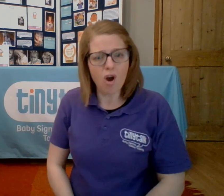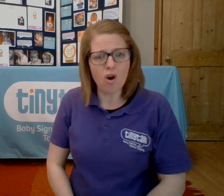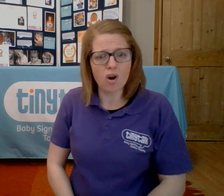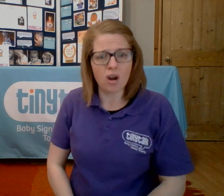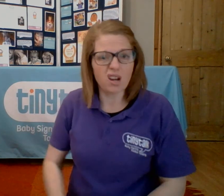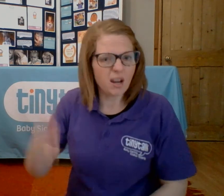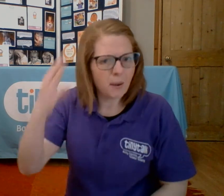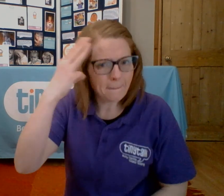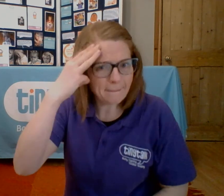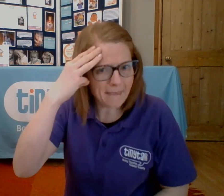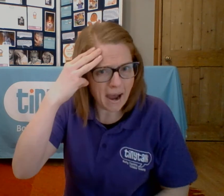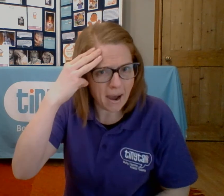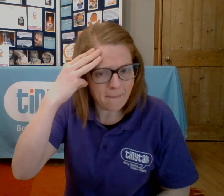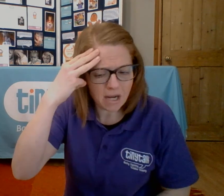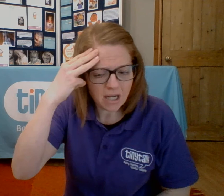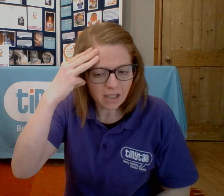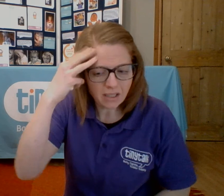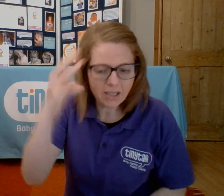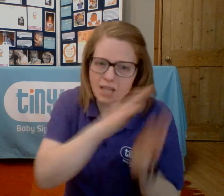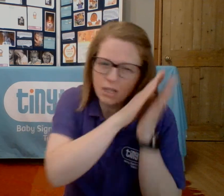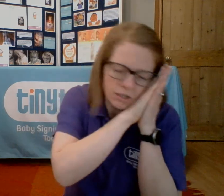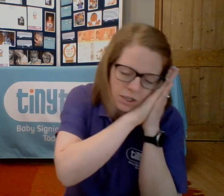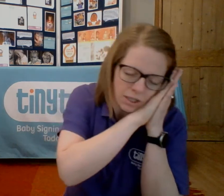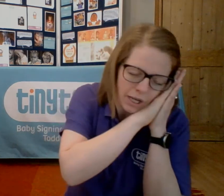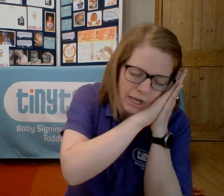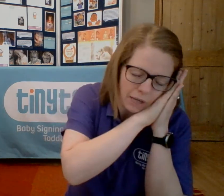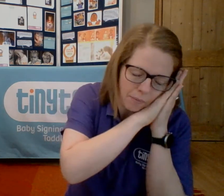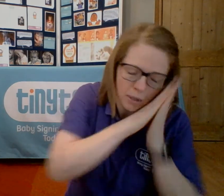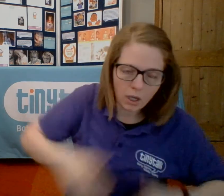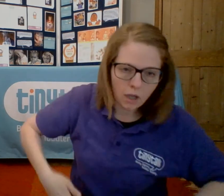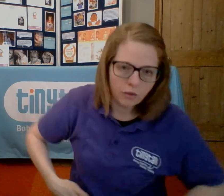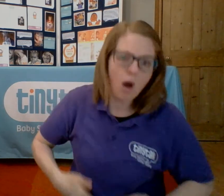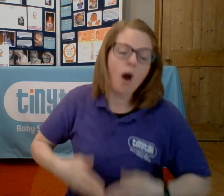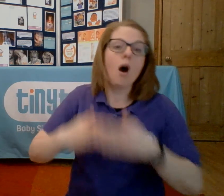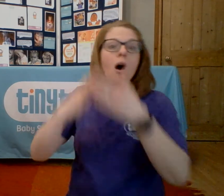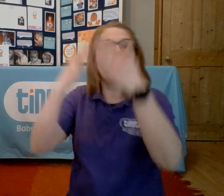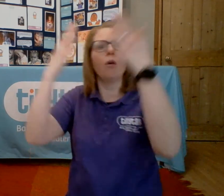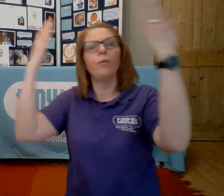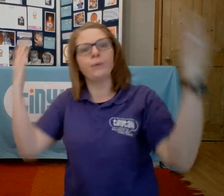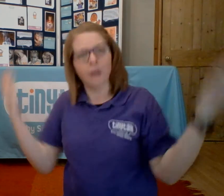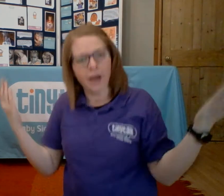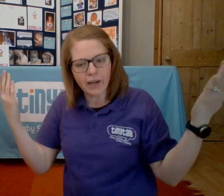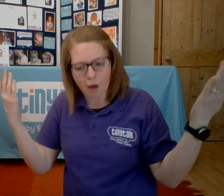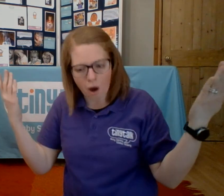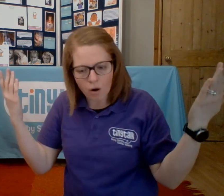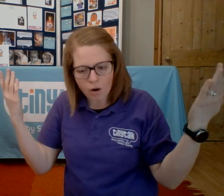wrong? Mum doesn't sleep the whole day long.